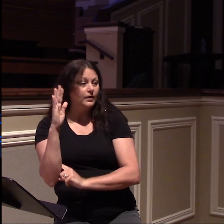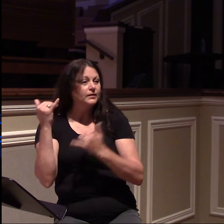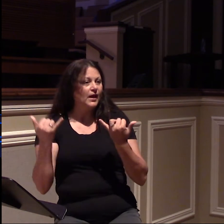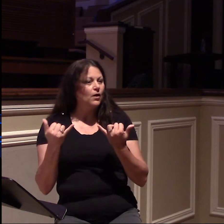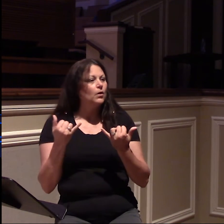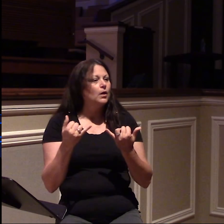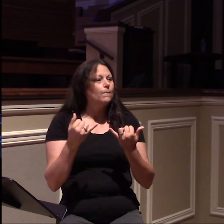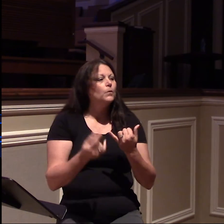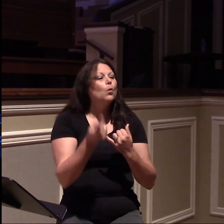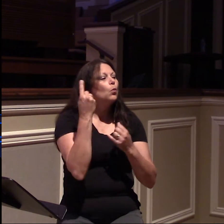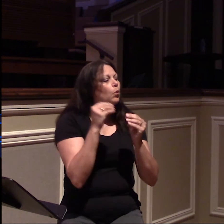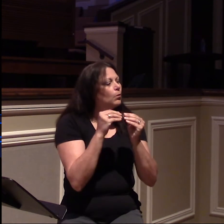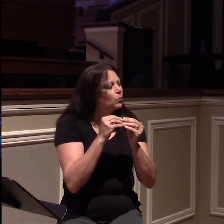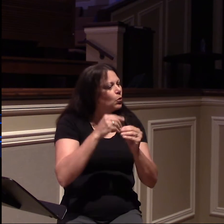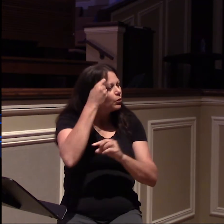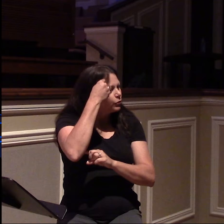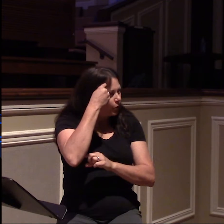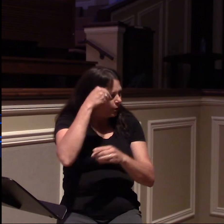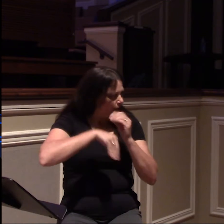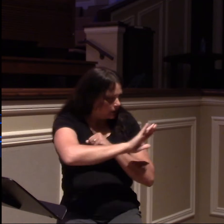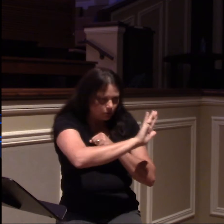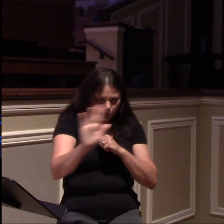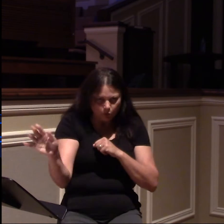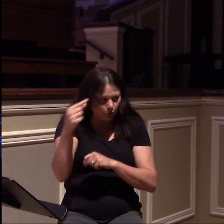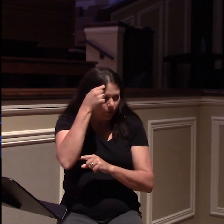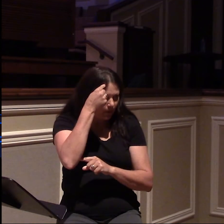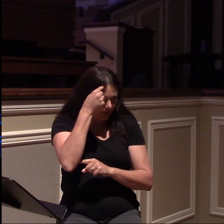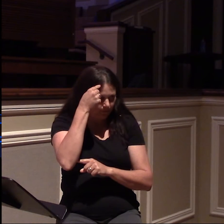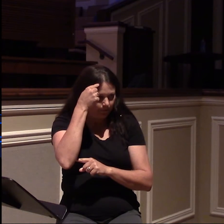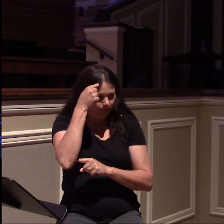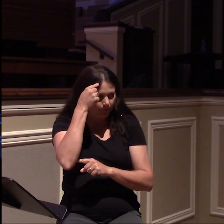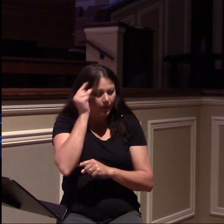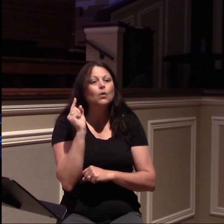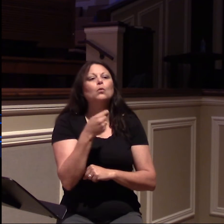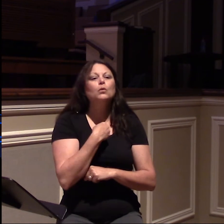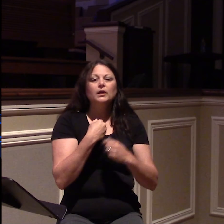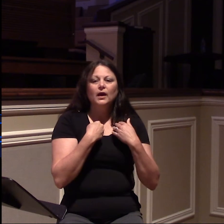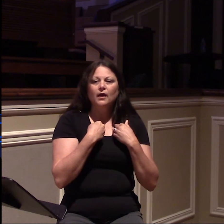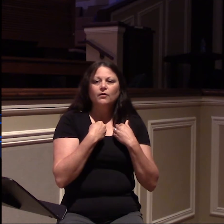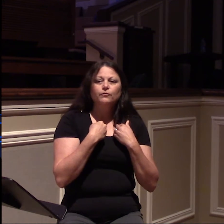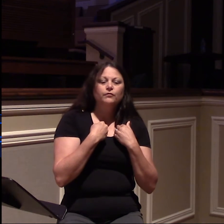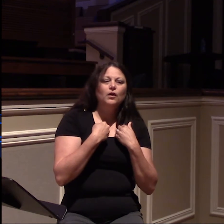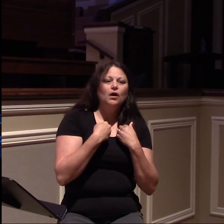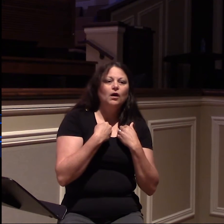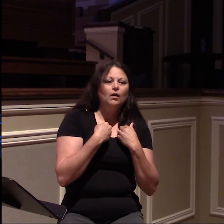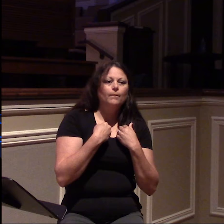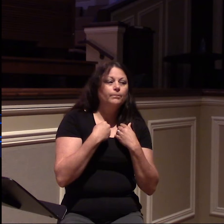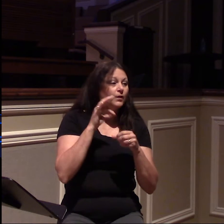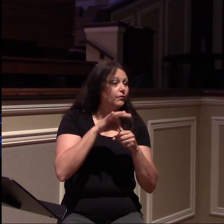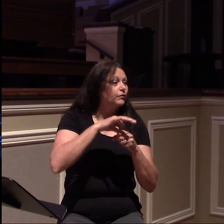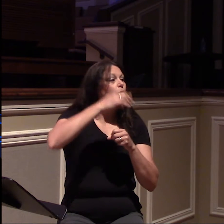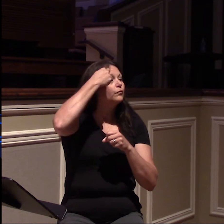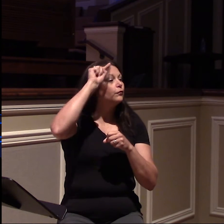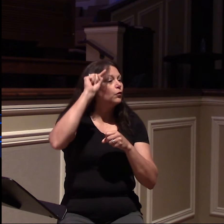in your mind. As a church, one of the things that's good that we have and commanded to have are deacons. And next Sunday, we'll choose as a congregation